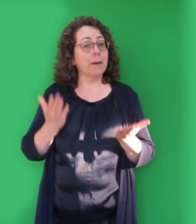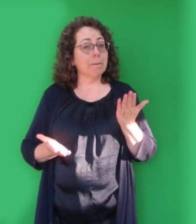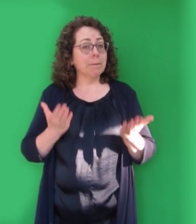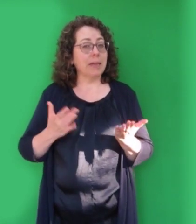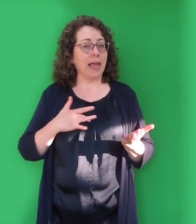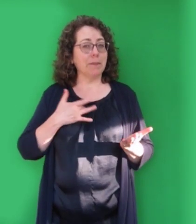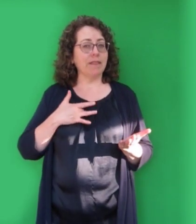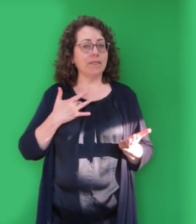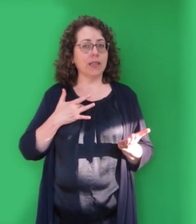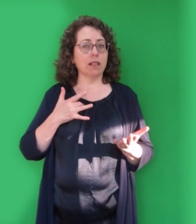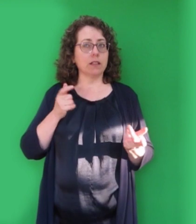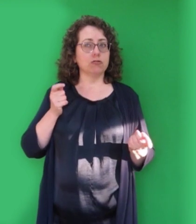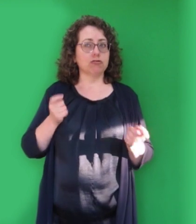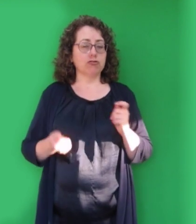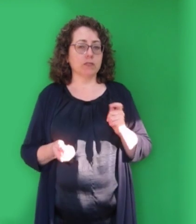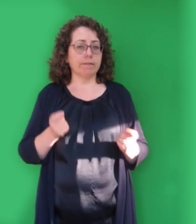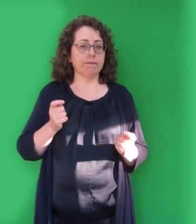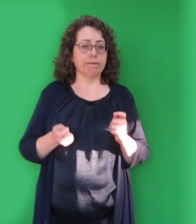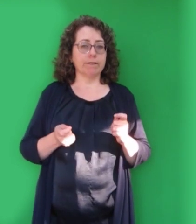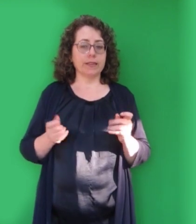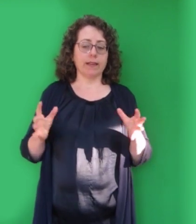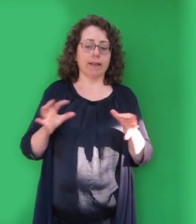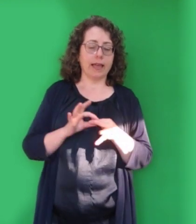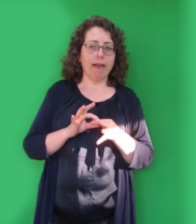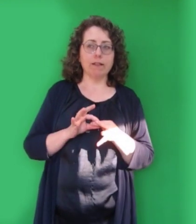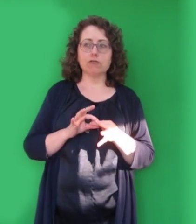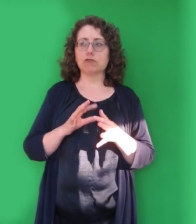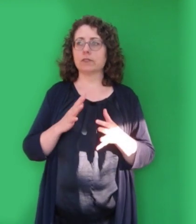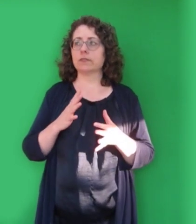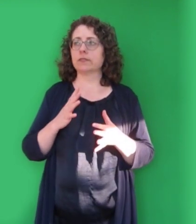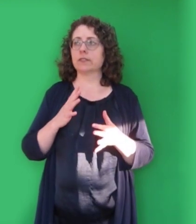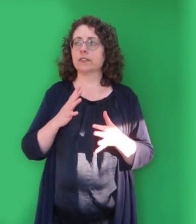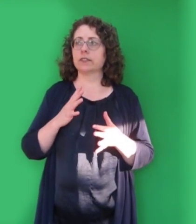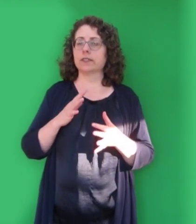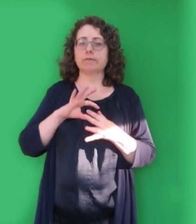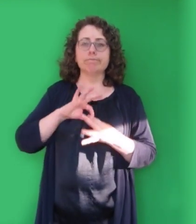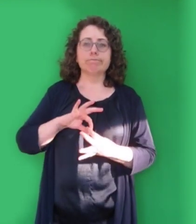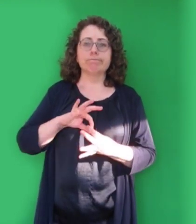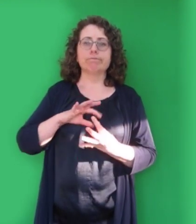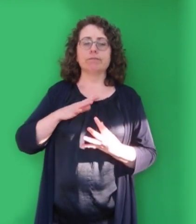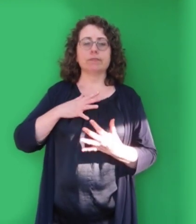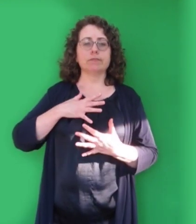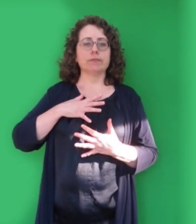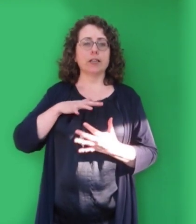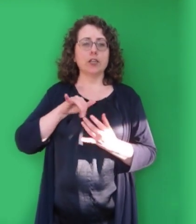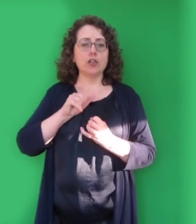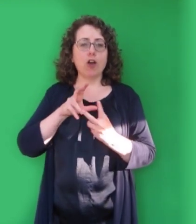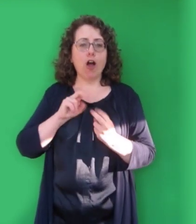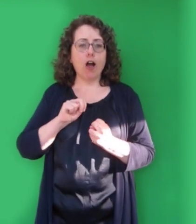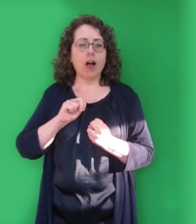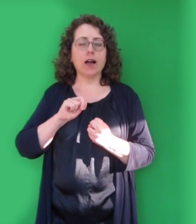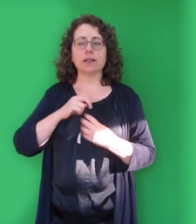You might feel a shift, connection, a yawn, or a sigh.